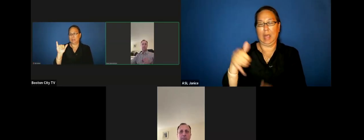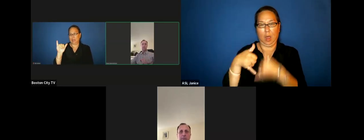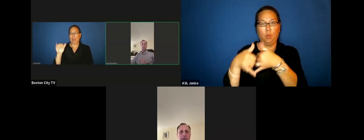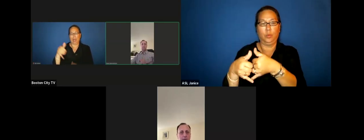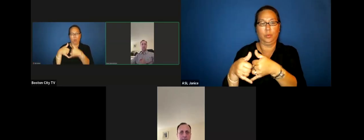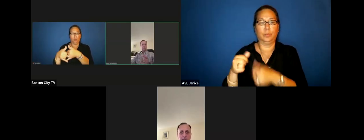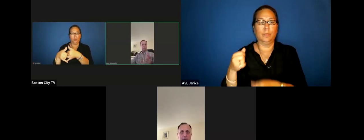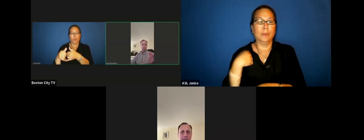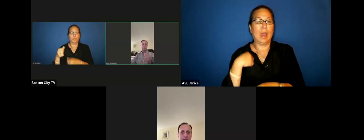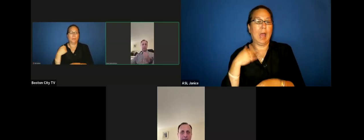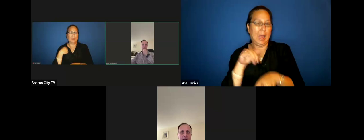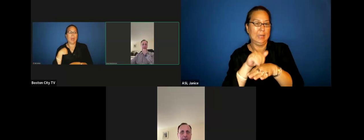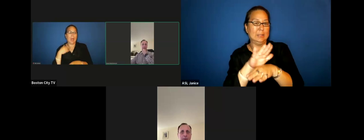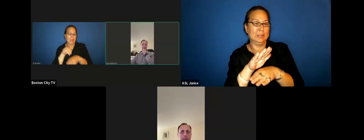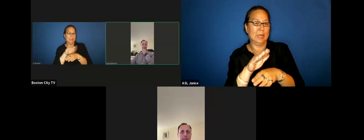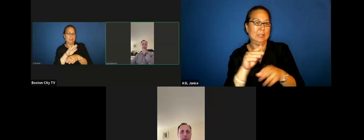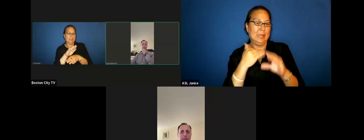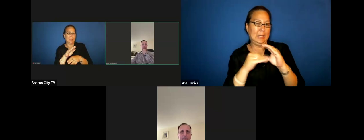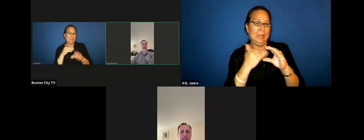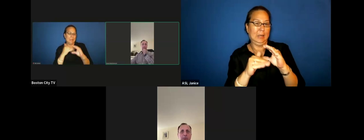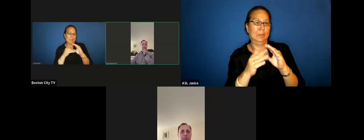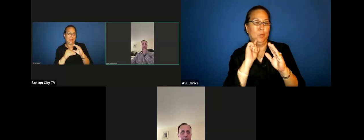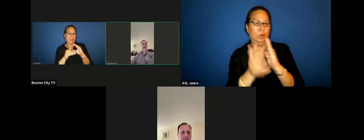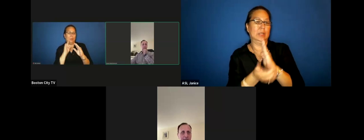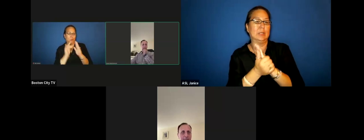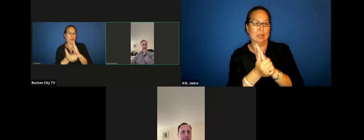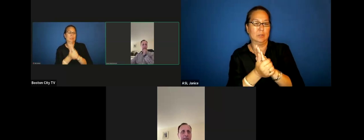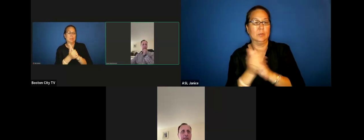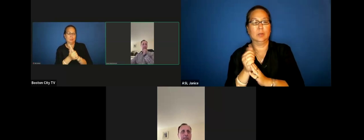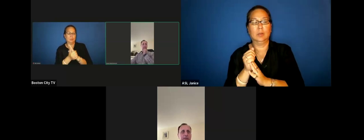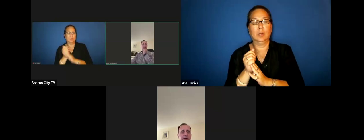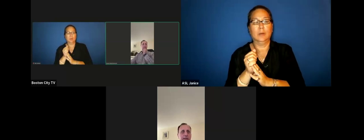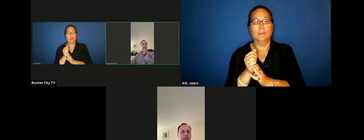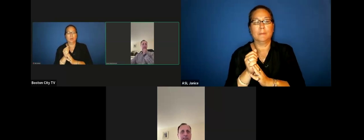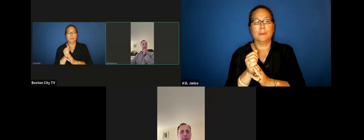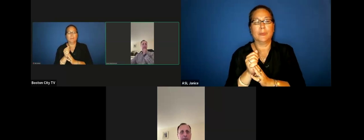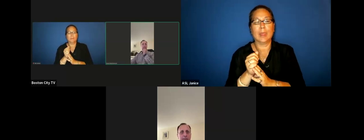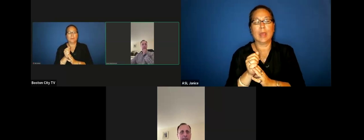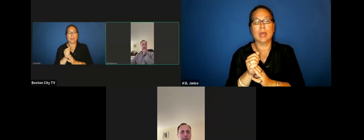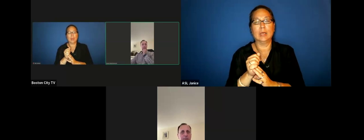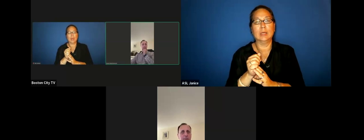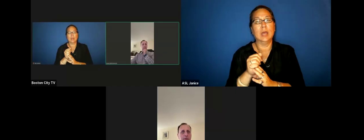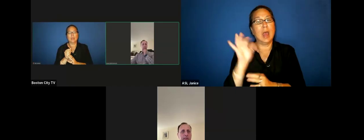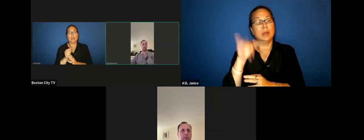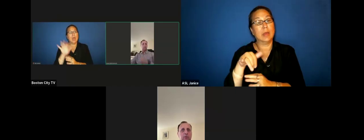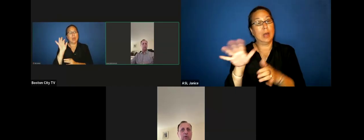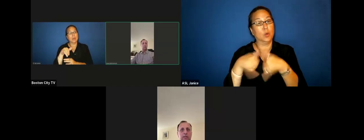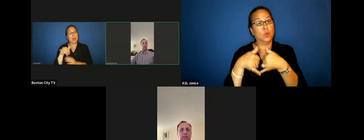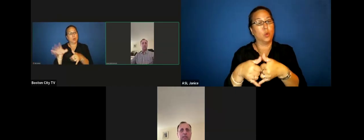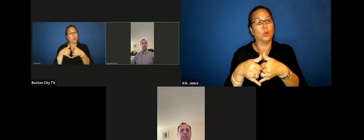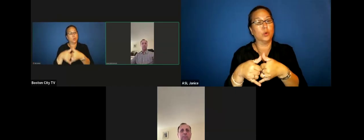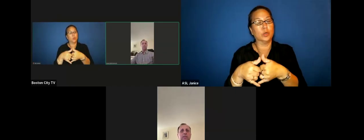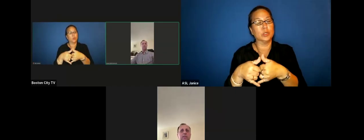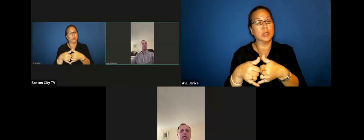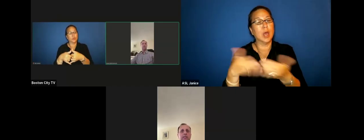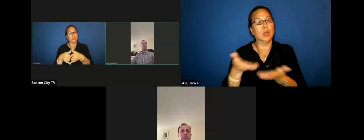again per request to anyone request the proposal. Denver Legacy Award is a proposal for